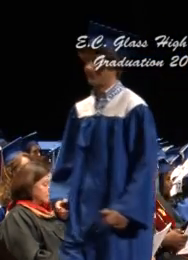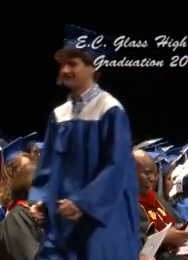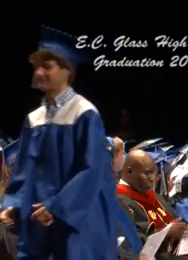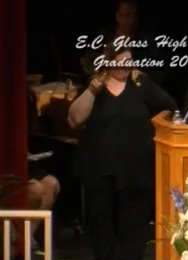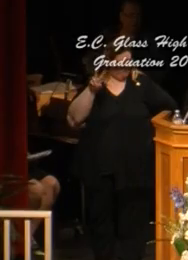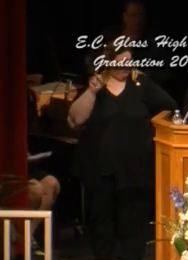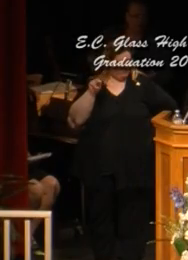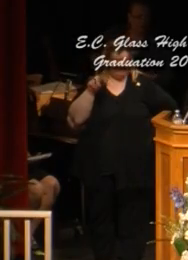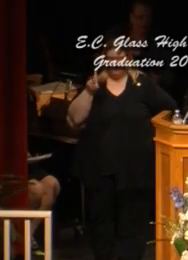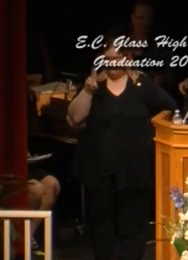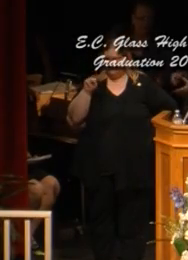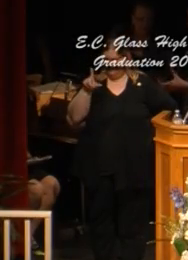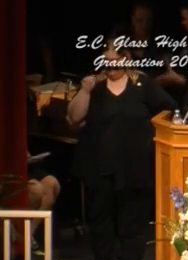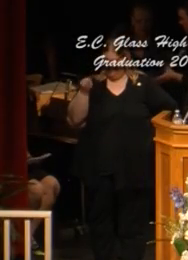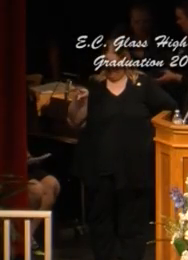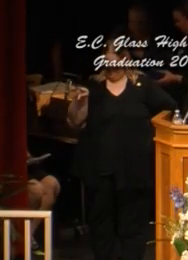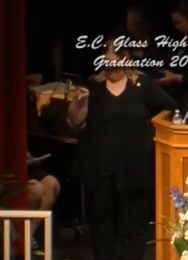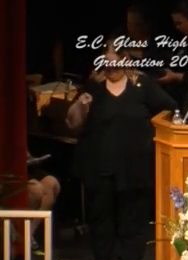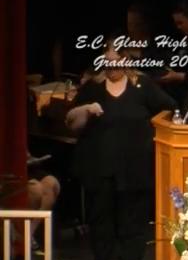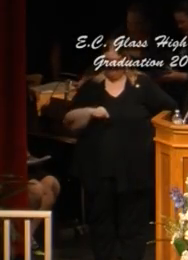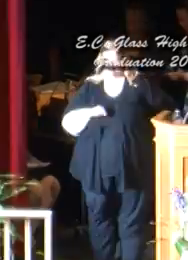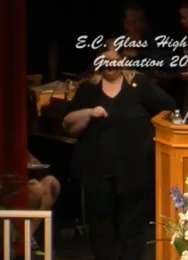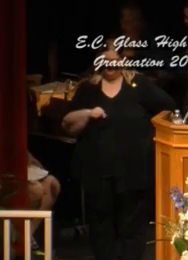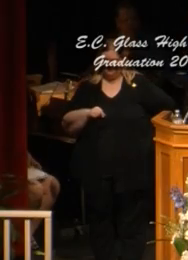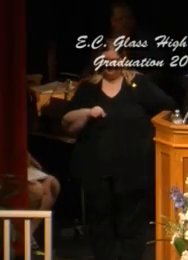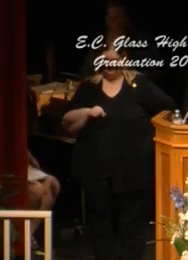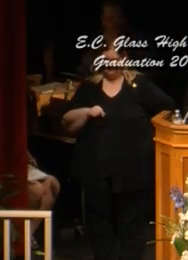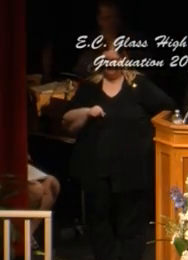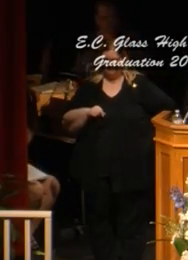Raven Kincaid Dunlap,